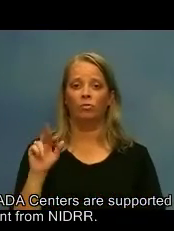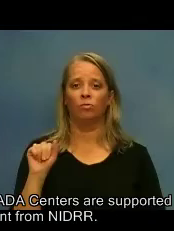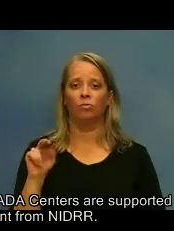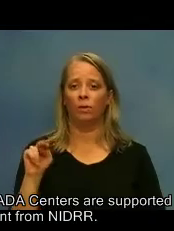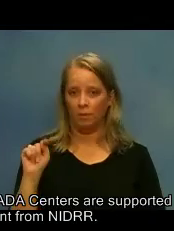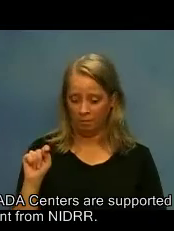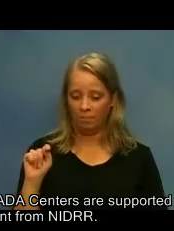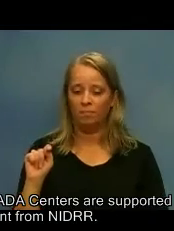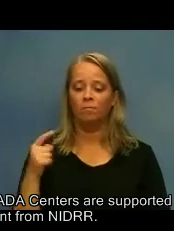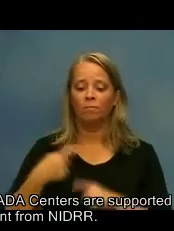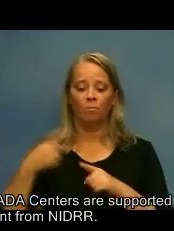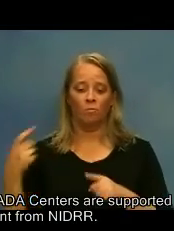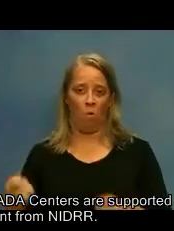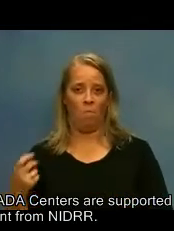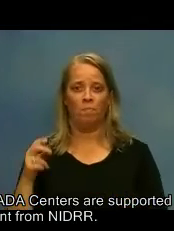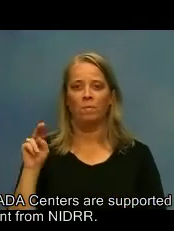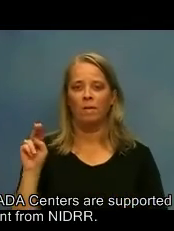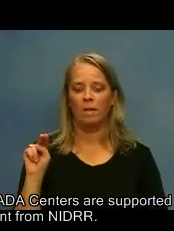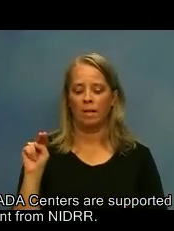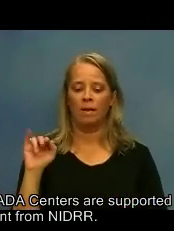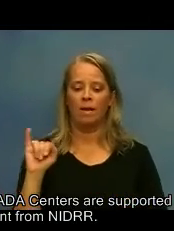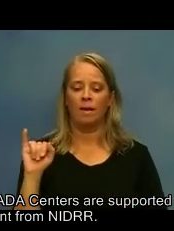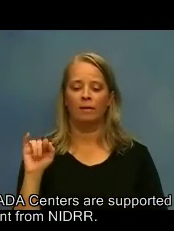Isabella Center. Description